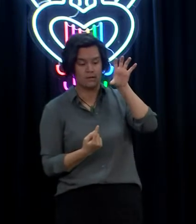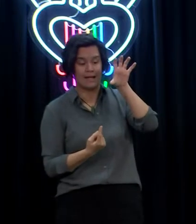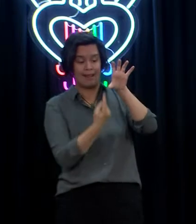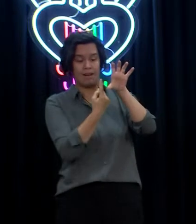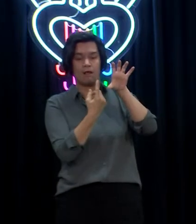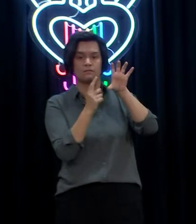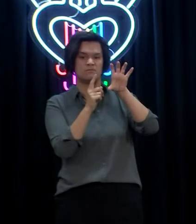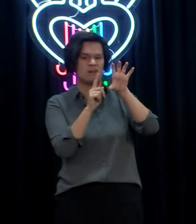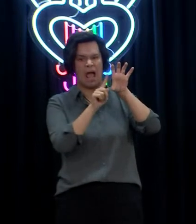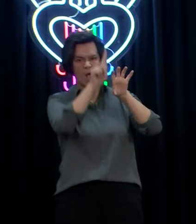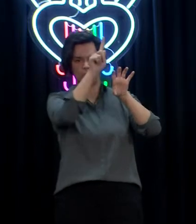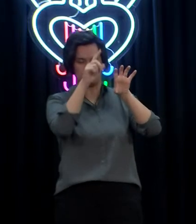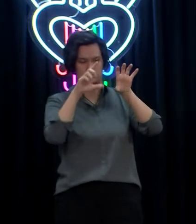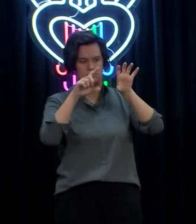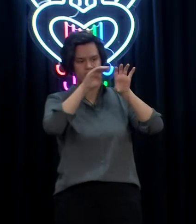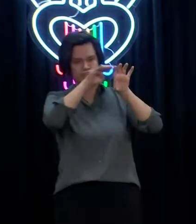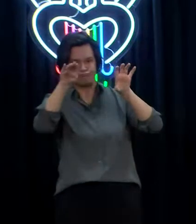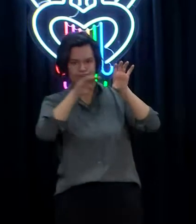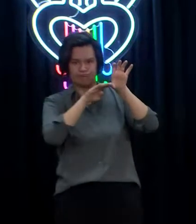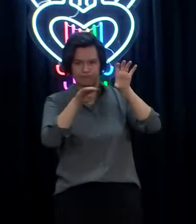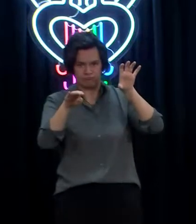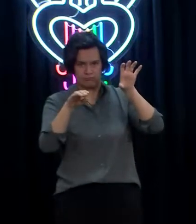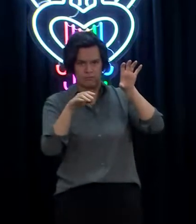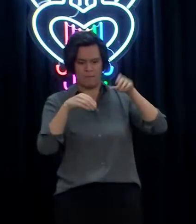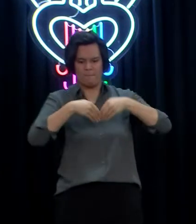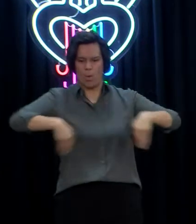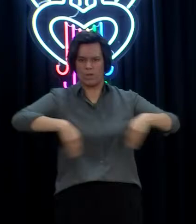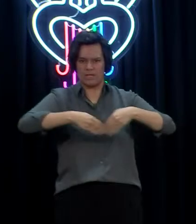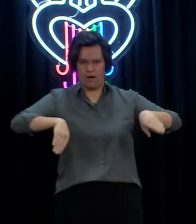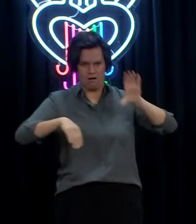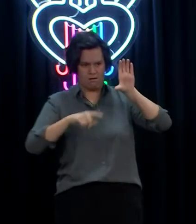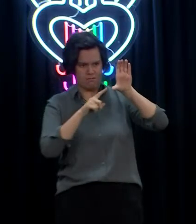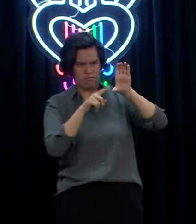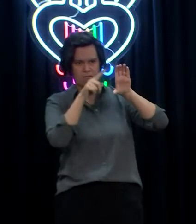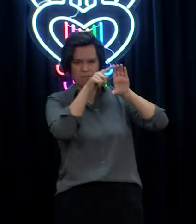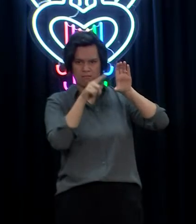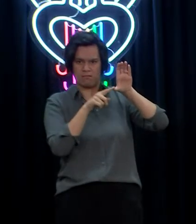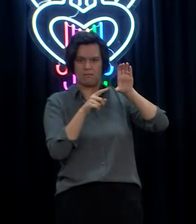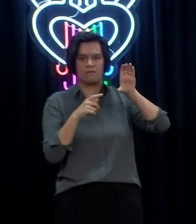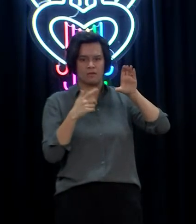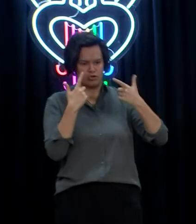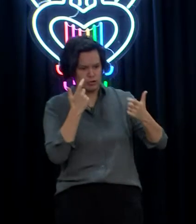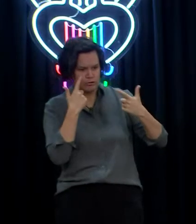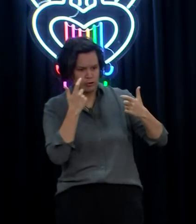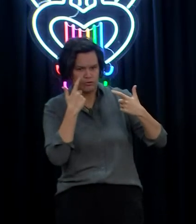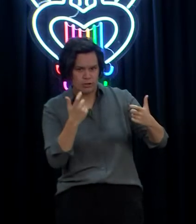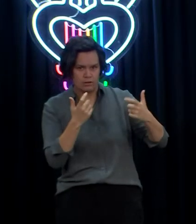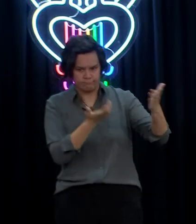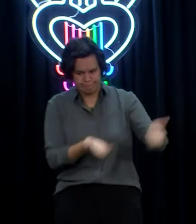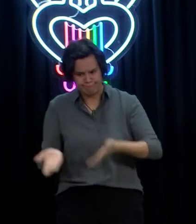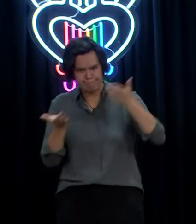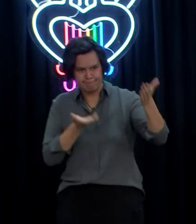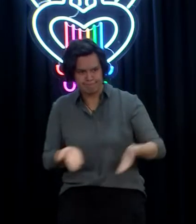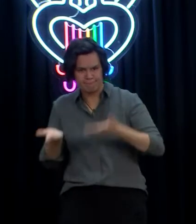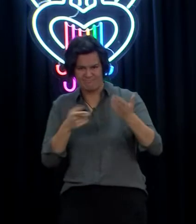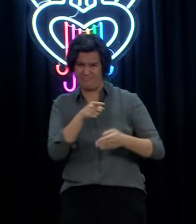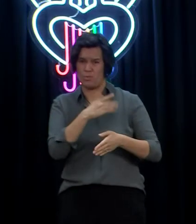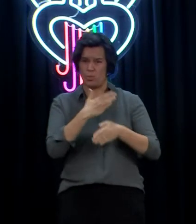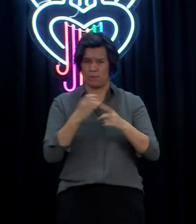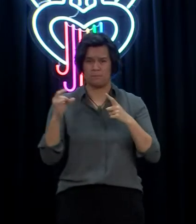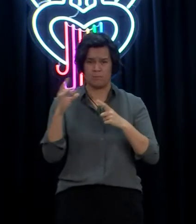MIQ facilities and across the Motu, the work that they've been doing is outstanding. And it is